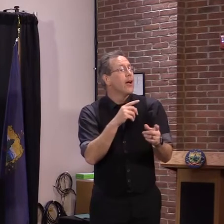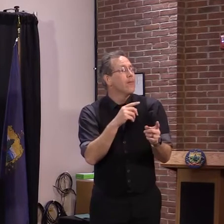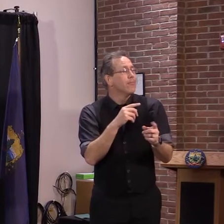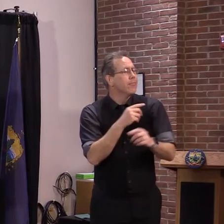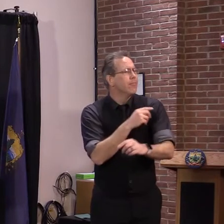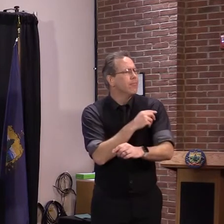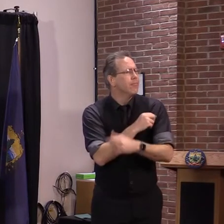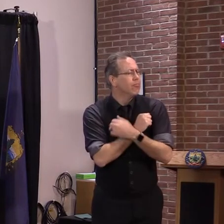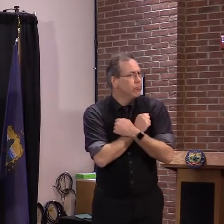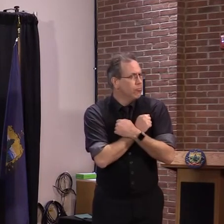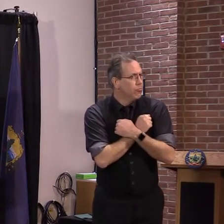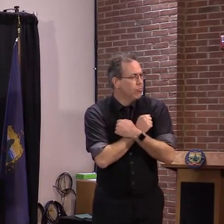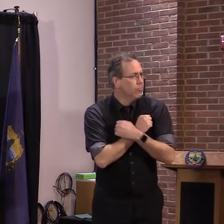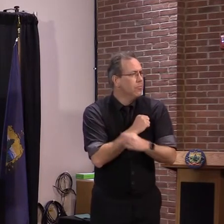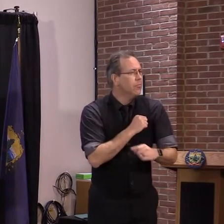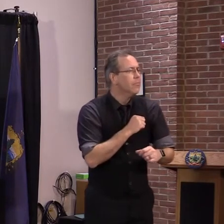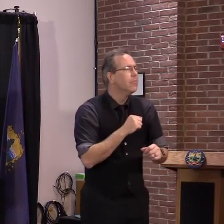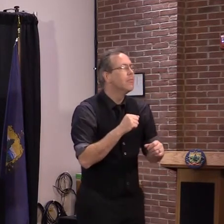the booster,